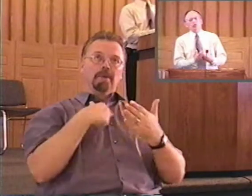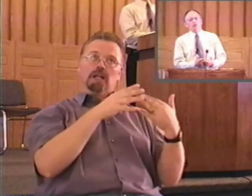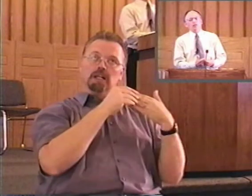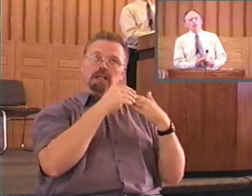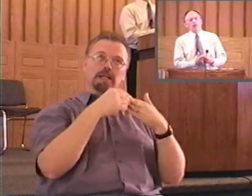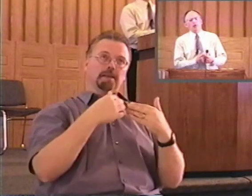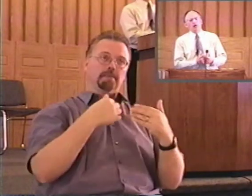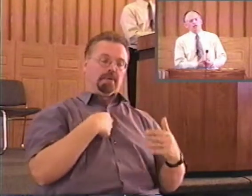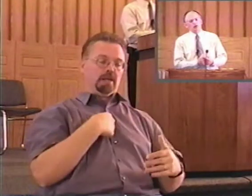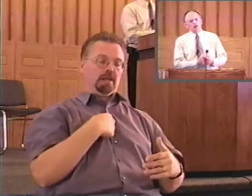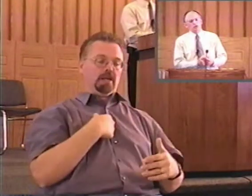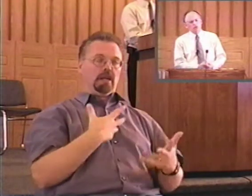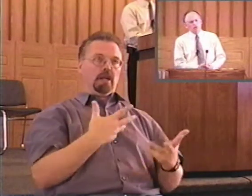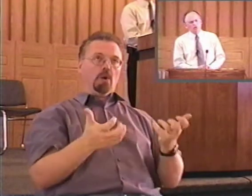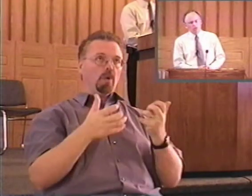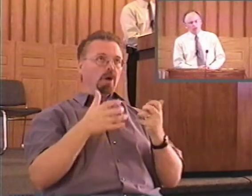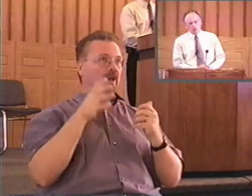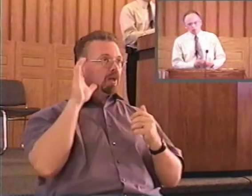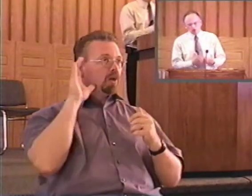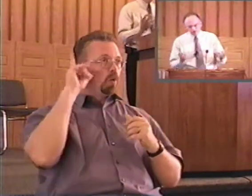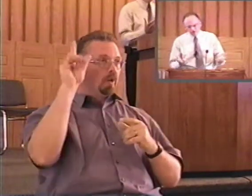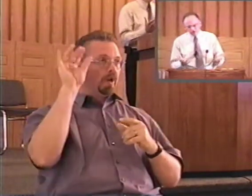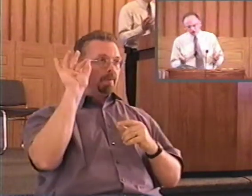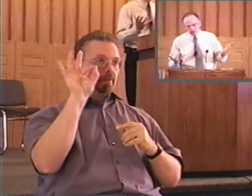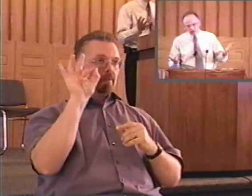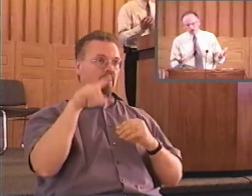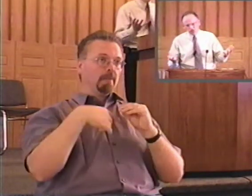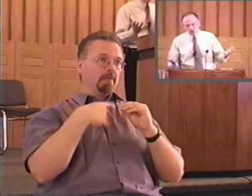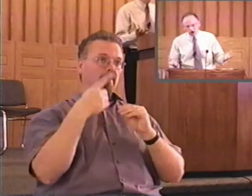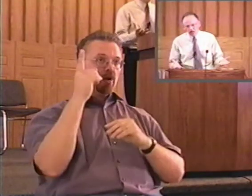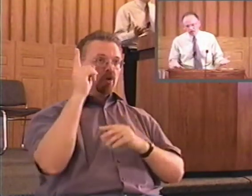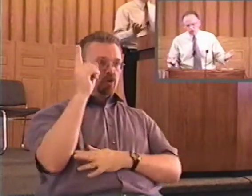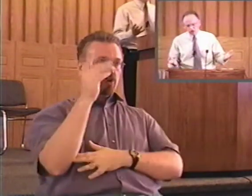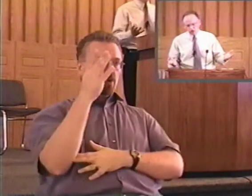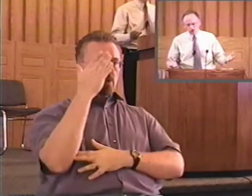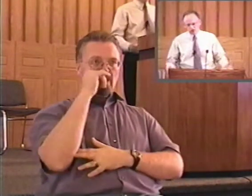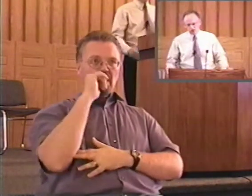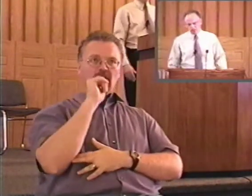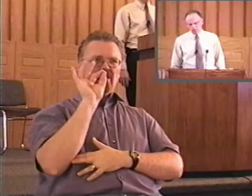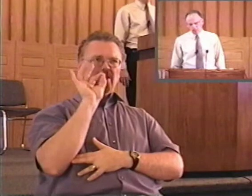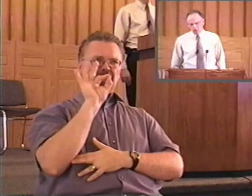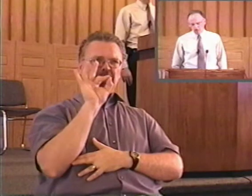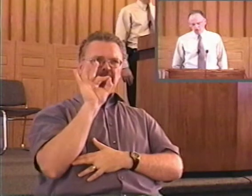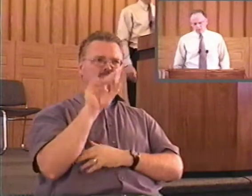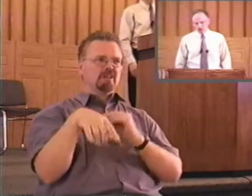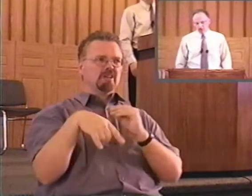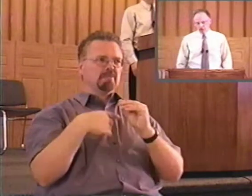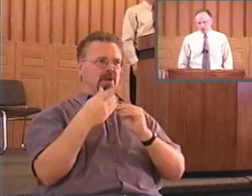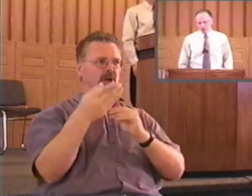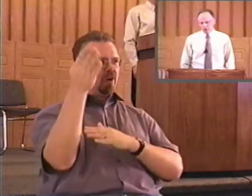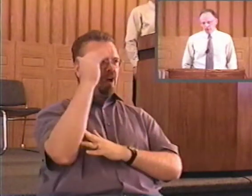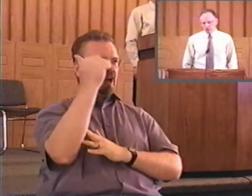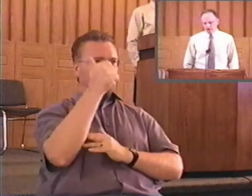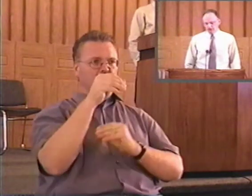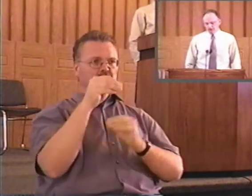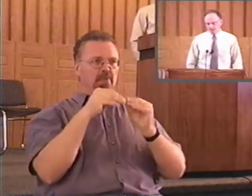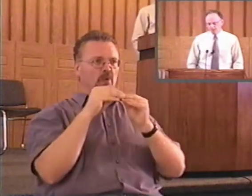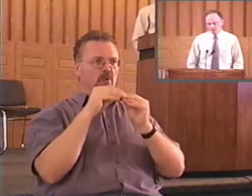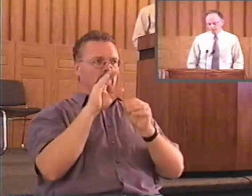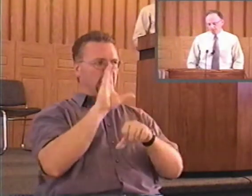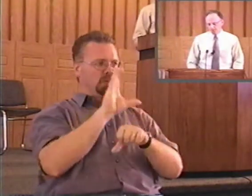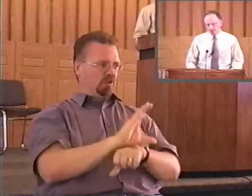one sermon about you. Why don't they ever talk about God in church anymore?